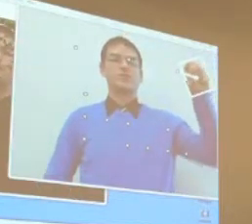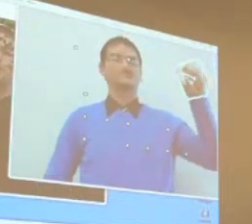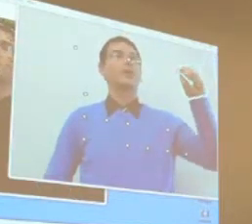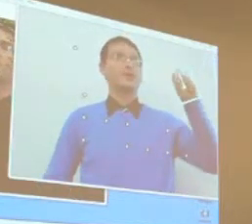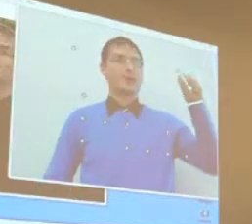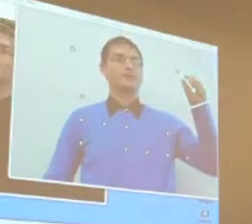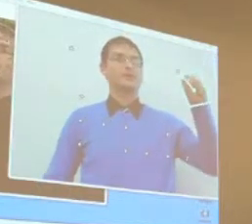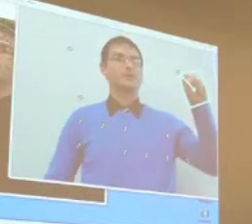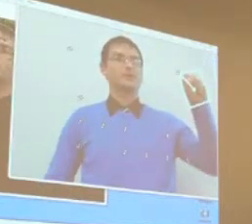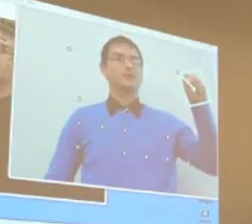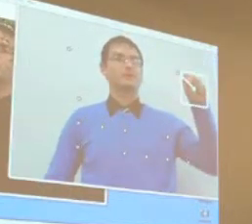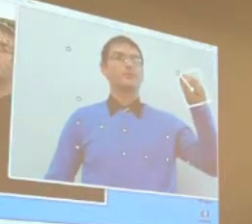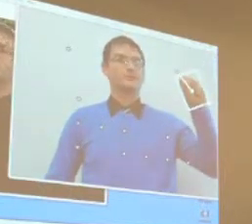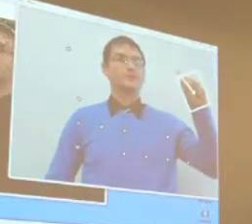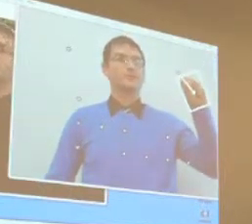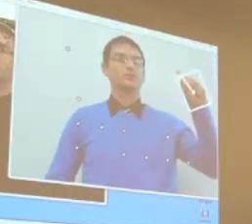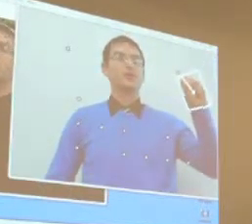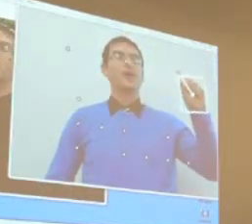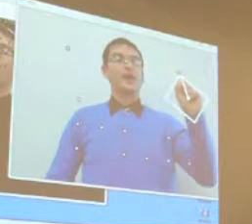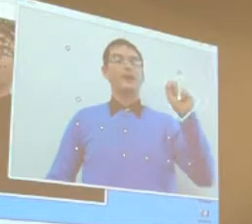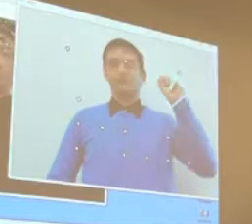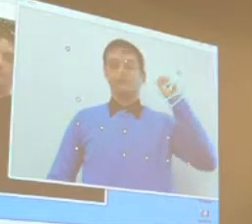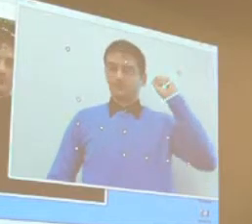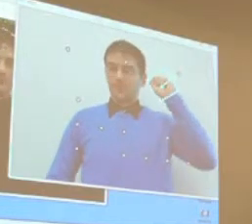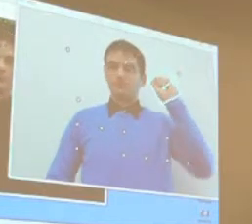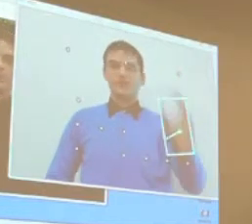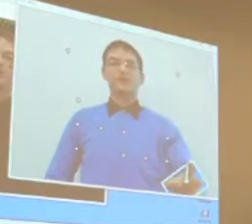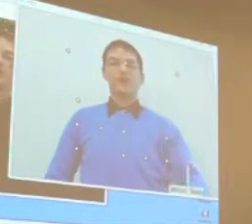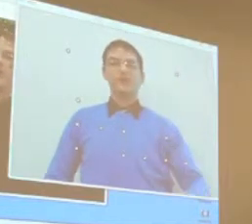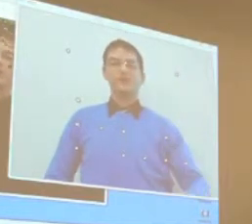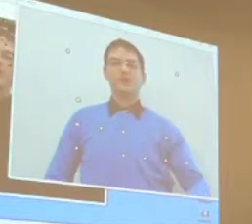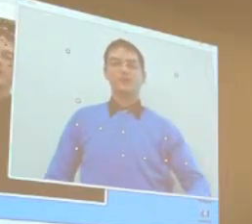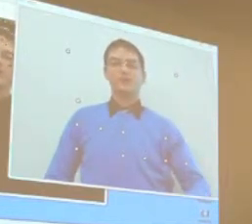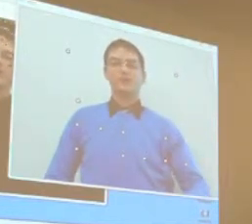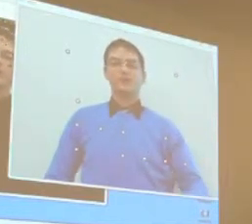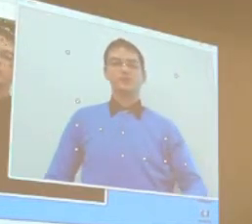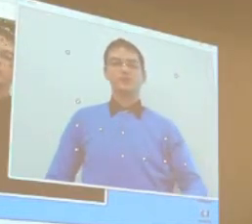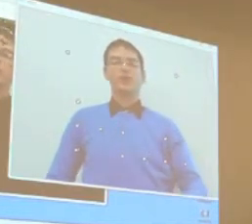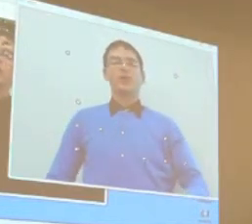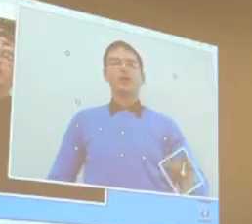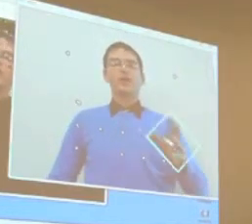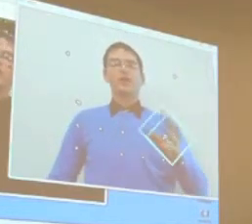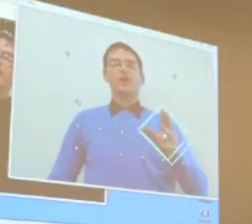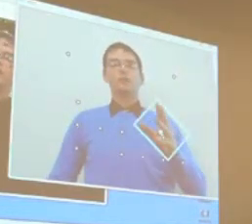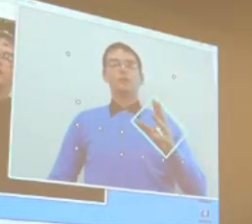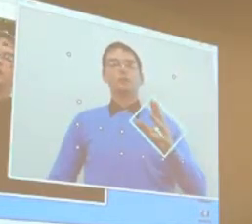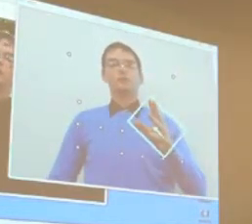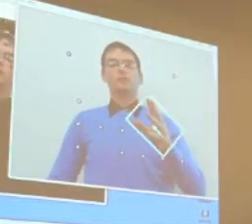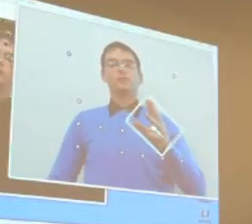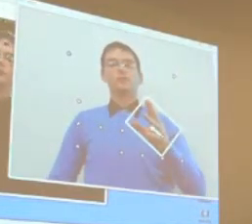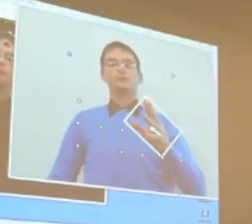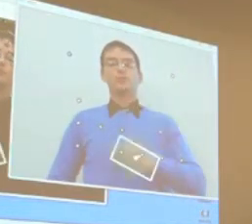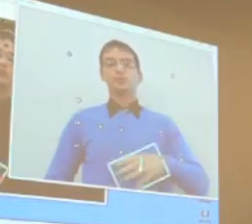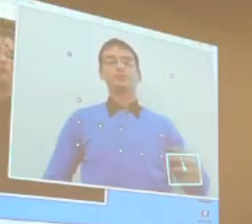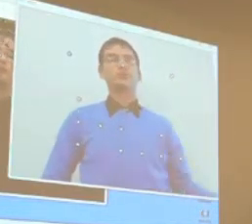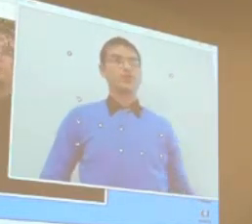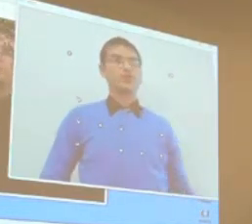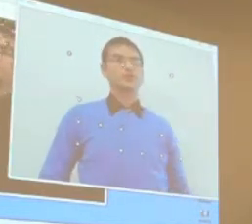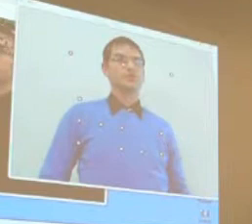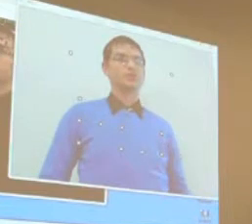definite distance difference and i'm saying it can't detect the difference it will produce different sentences based